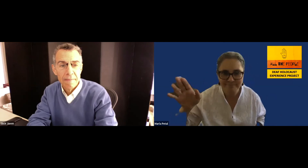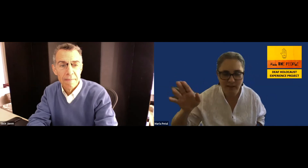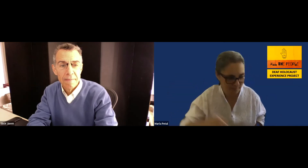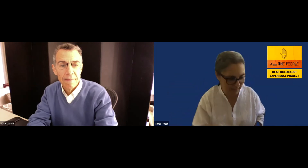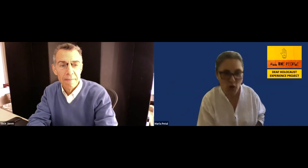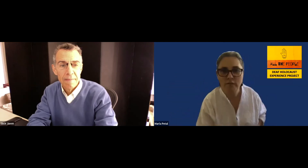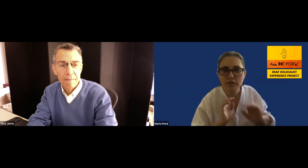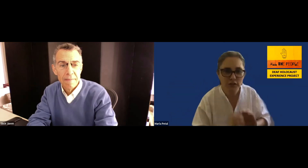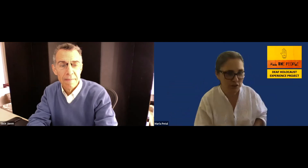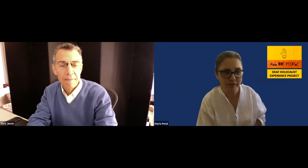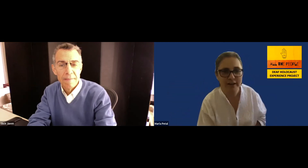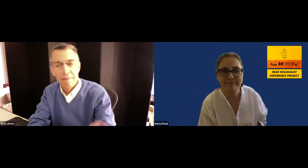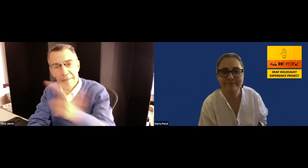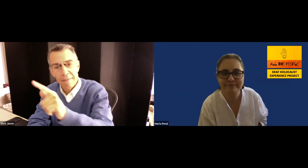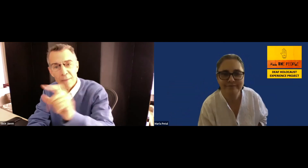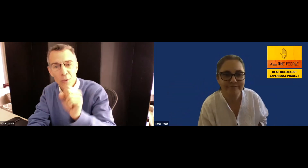Back over to you, Sharon.